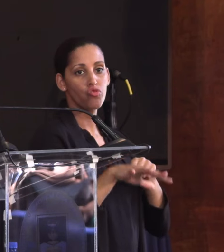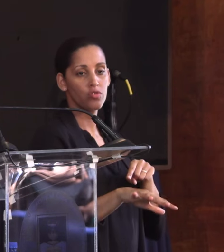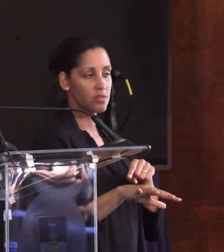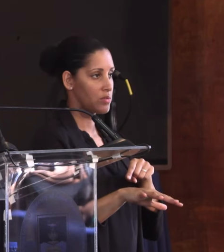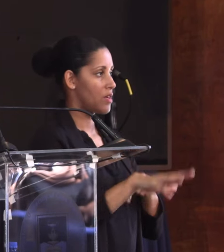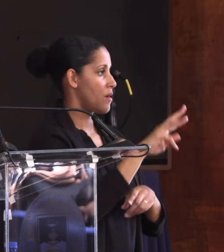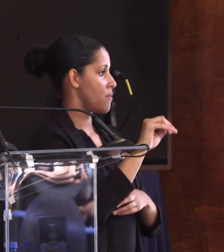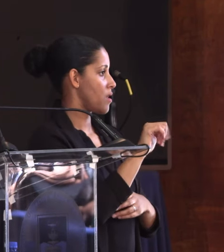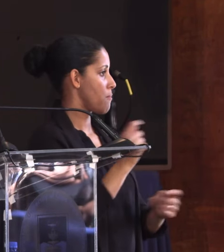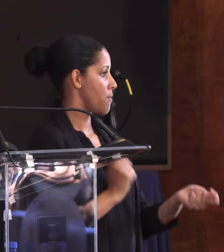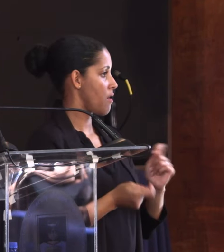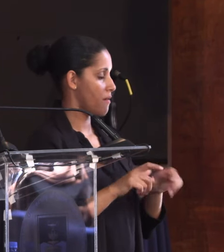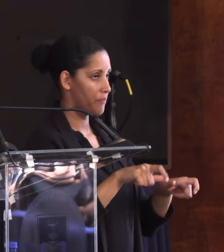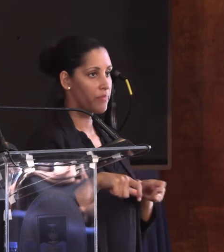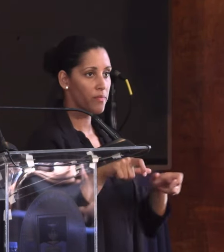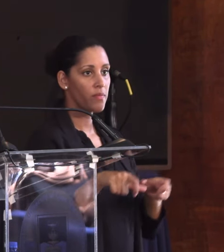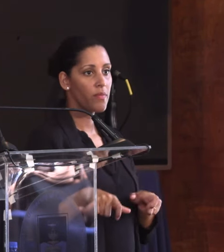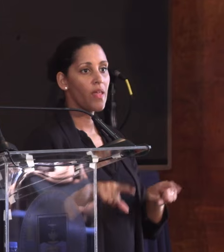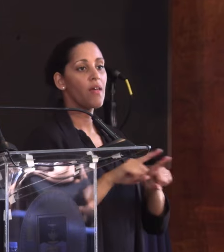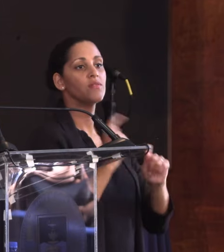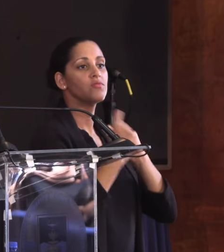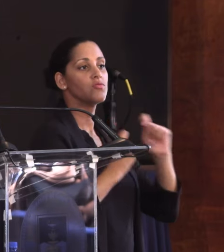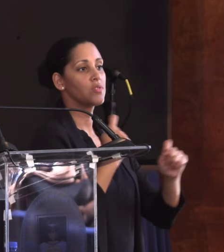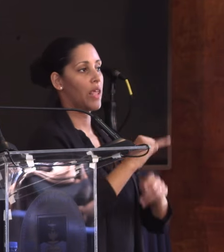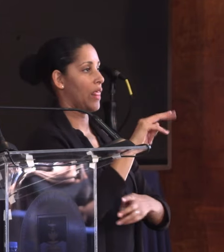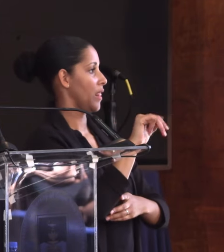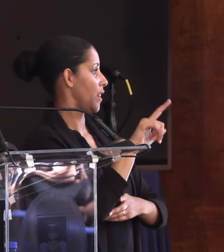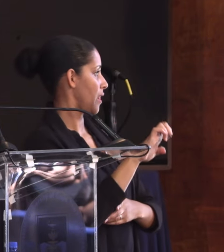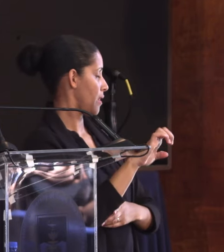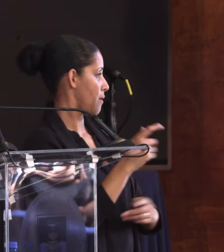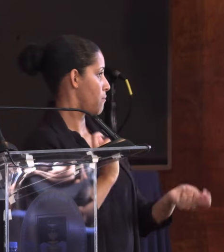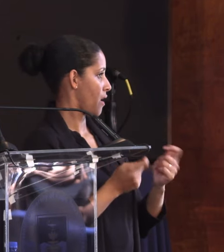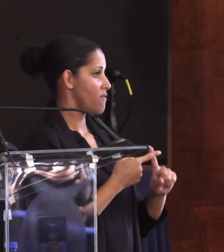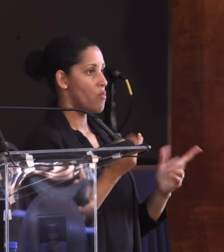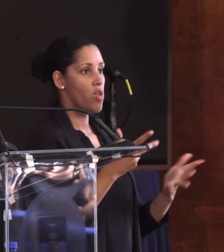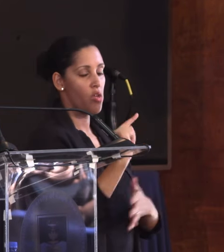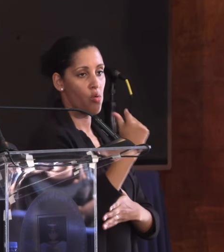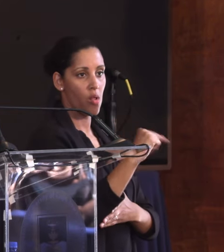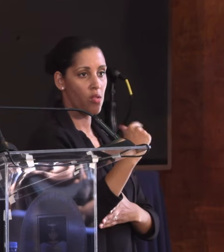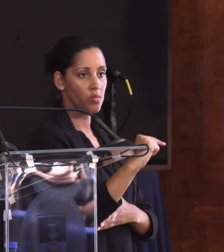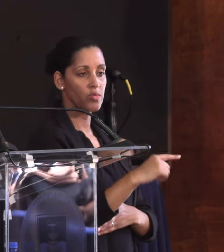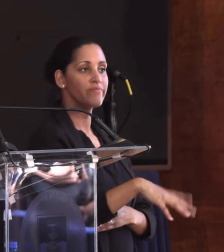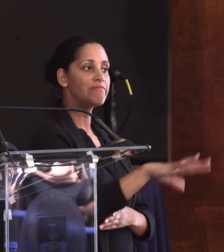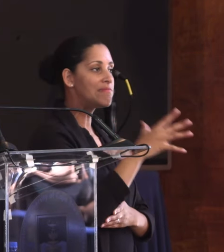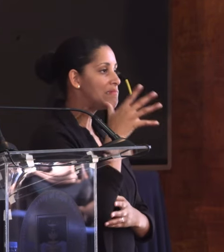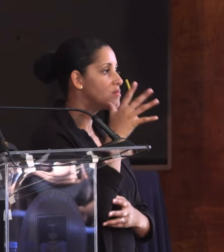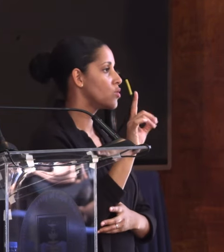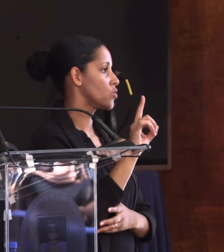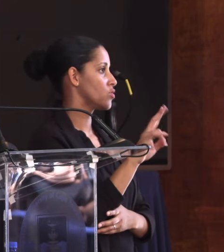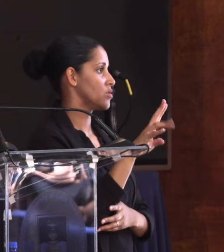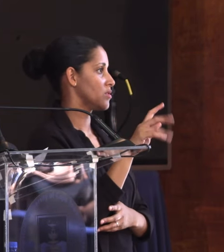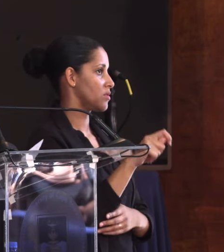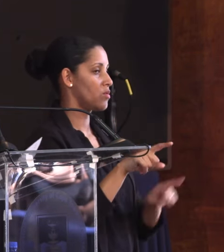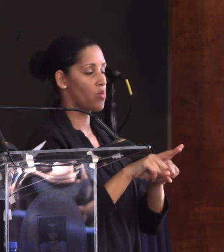a neo-traditional indie band that comes from Guguletu. The band is made up entirely of UCT students